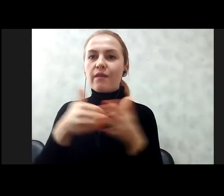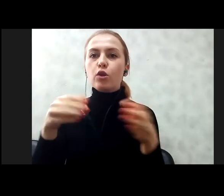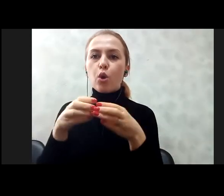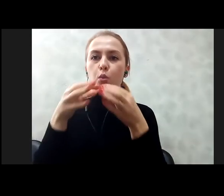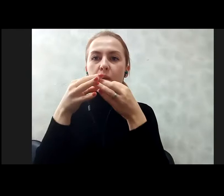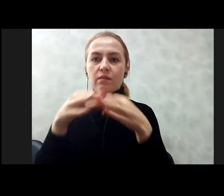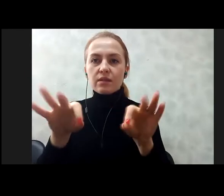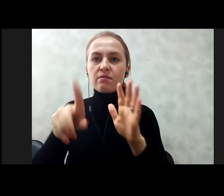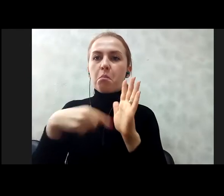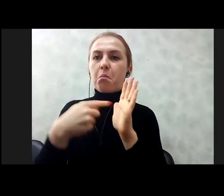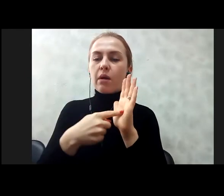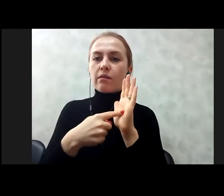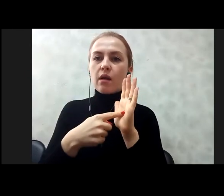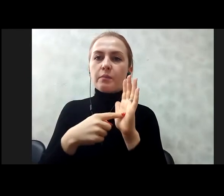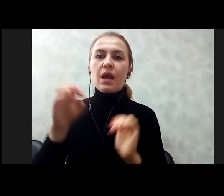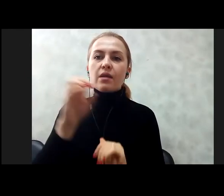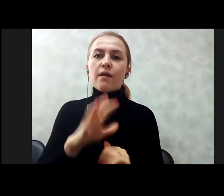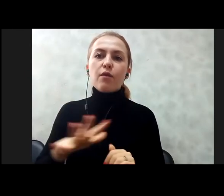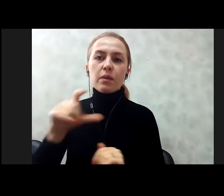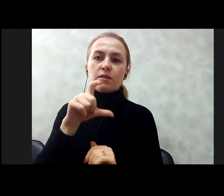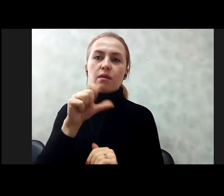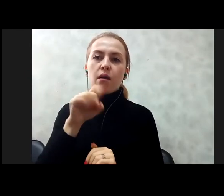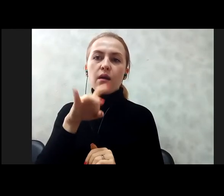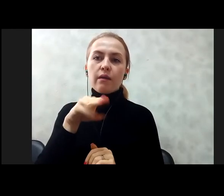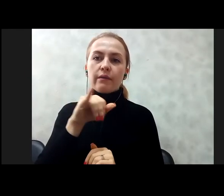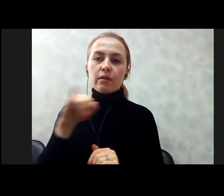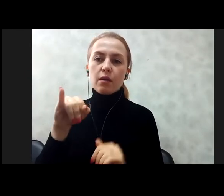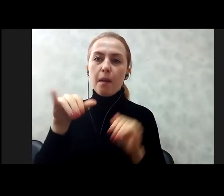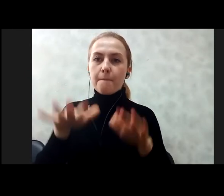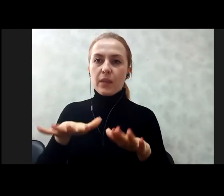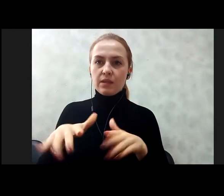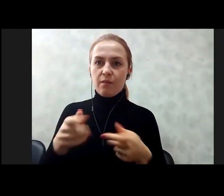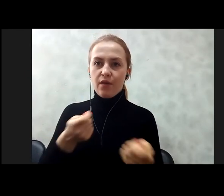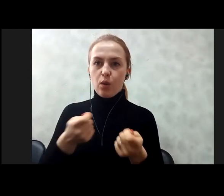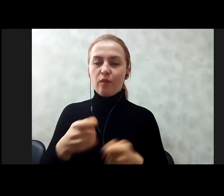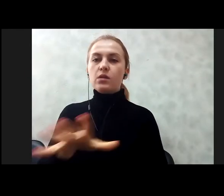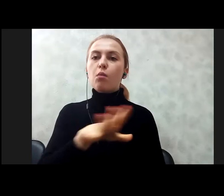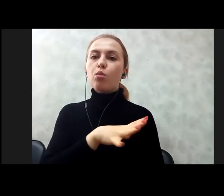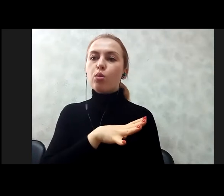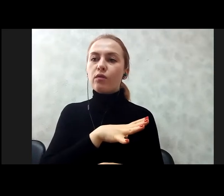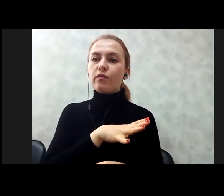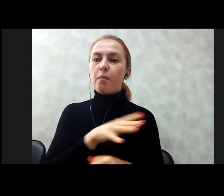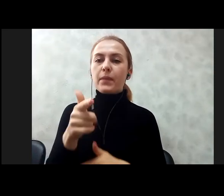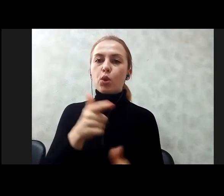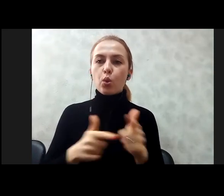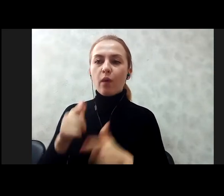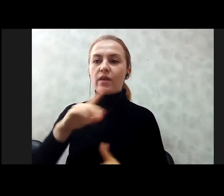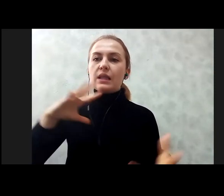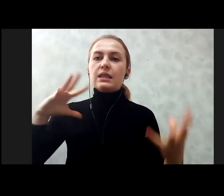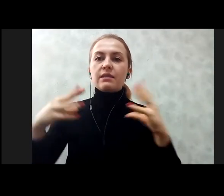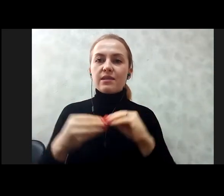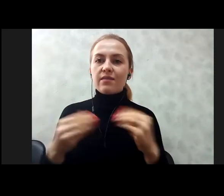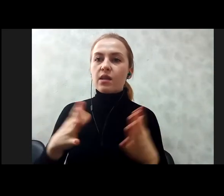the group of independent experts on the local charter of European Charter of Local